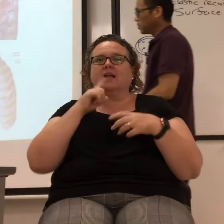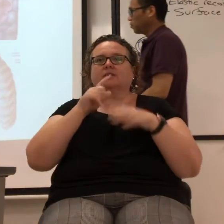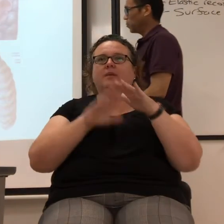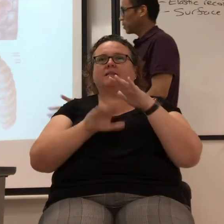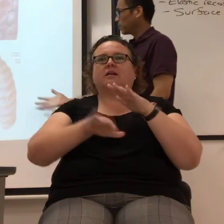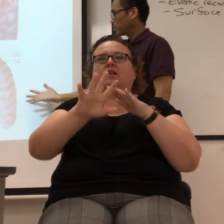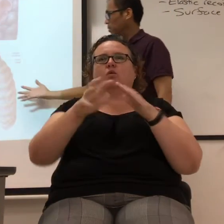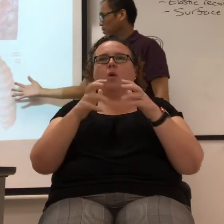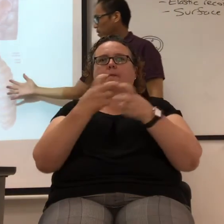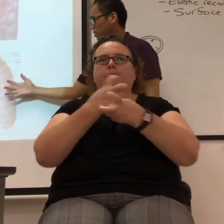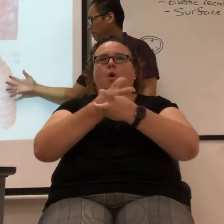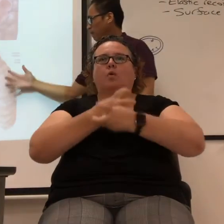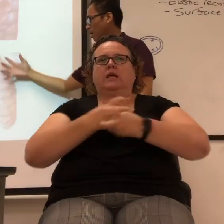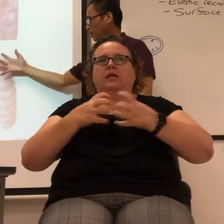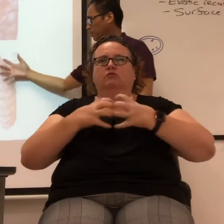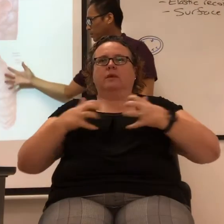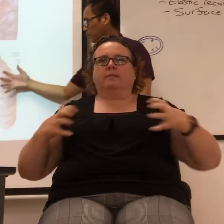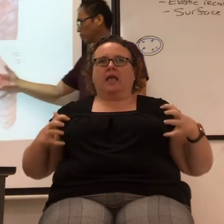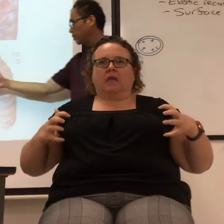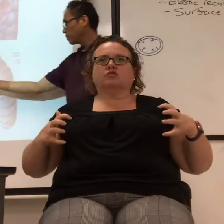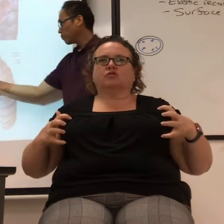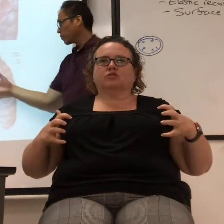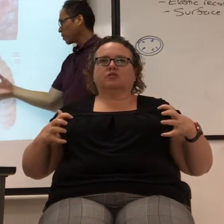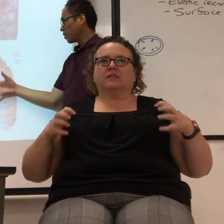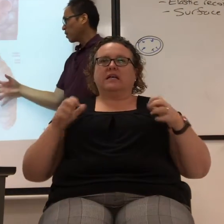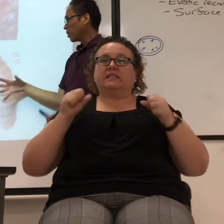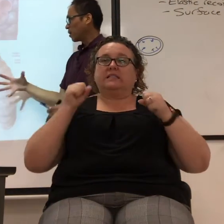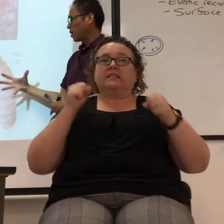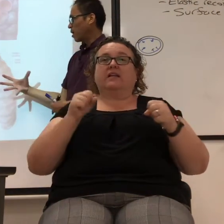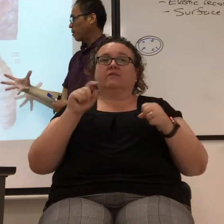a stiff tube, stiff conical tube.